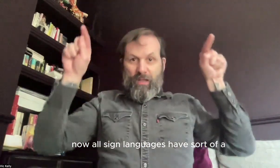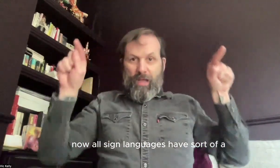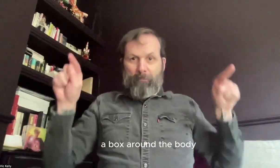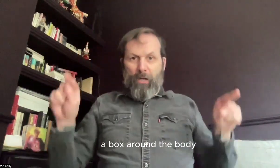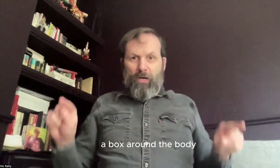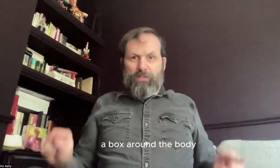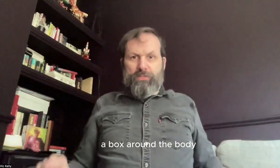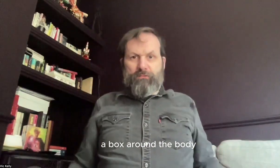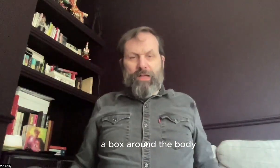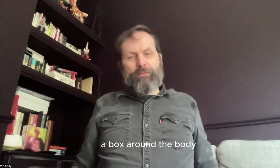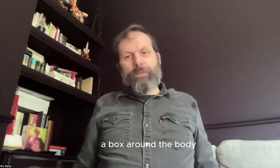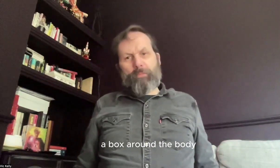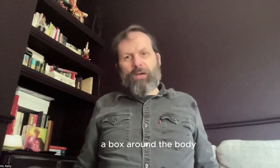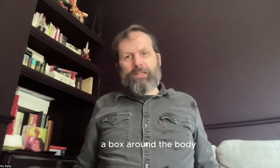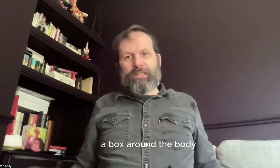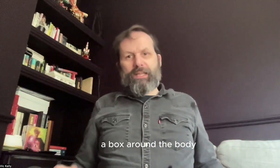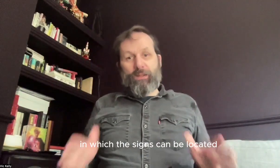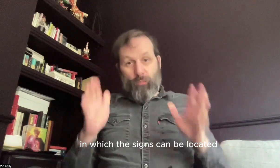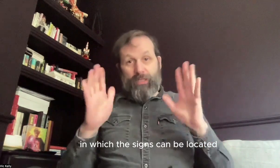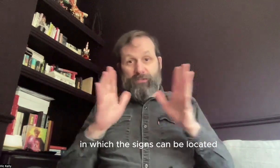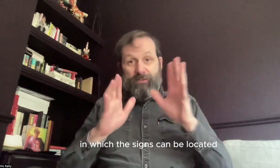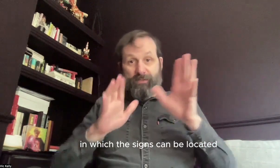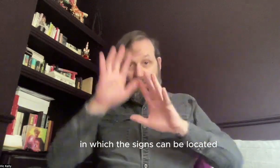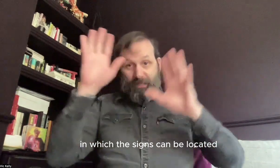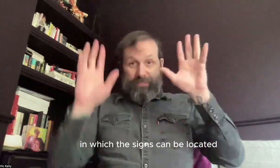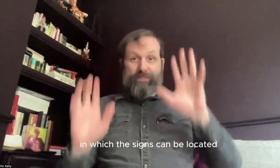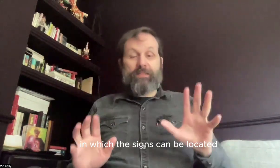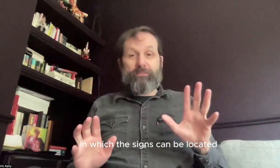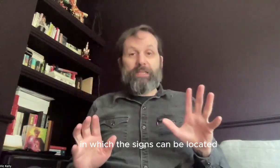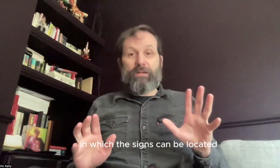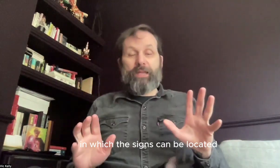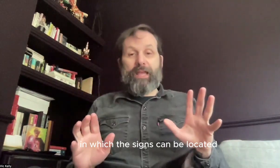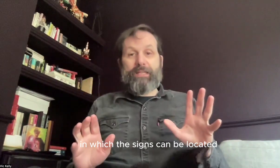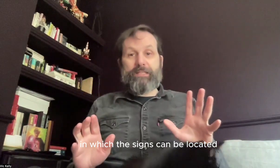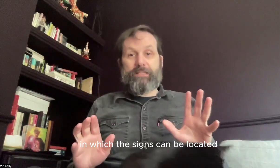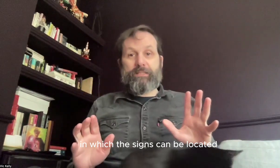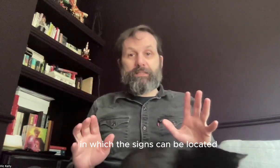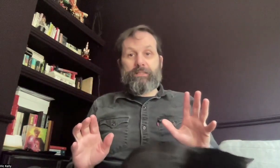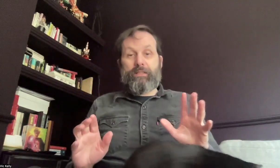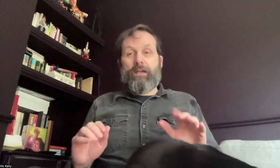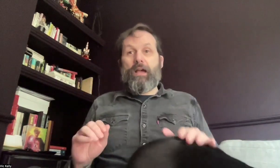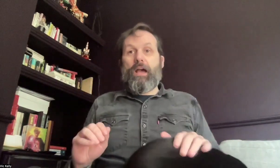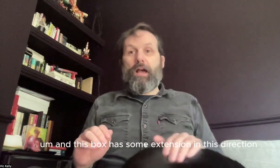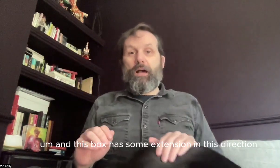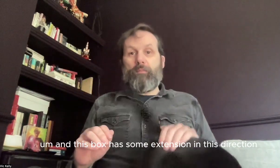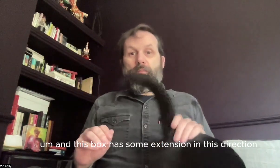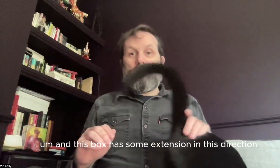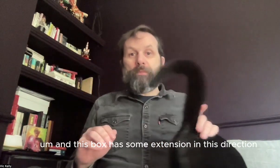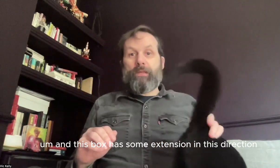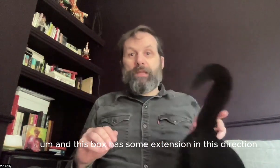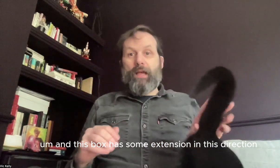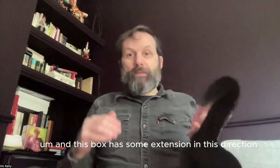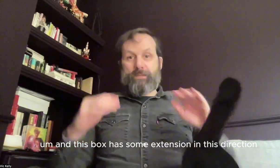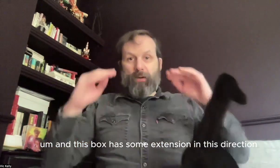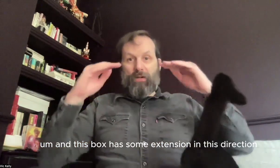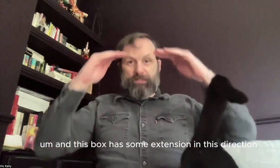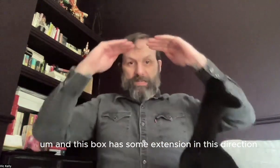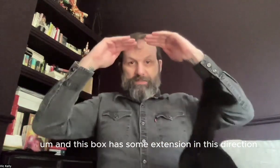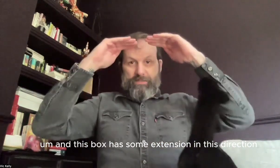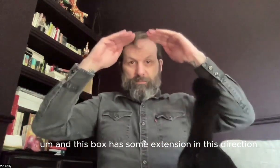a box around the body in which the signs can be located. Um, and this box has